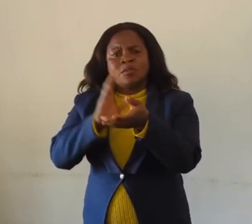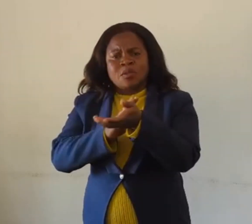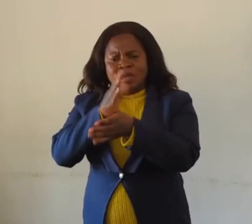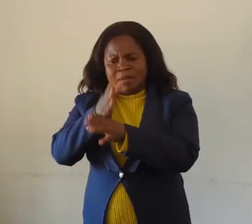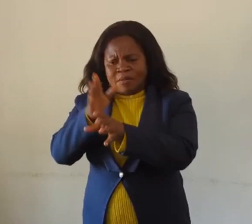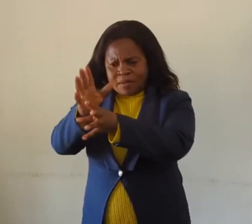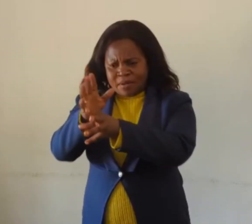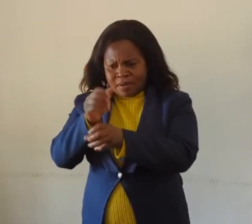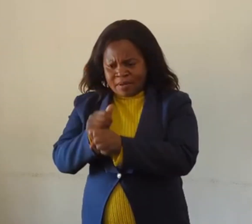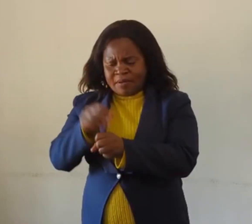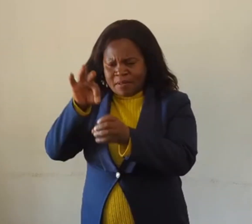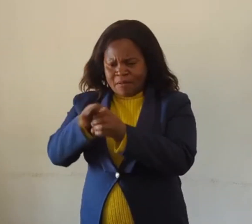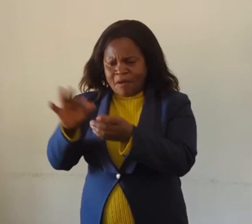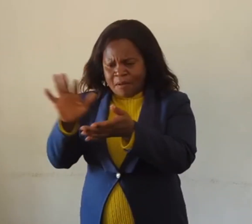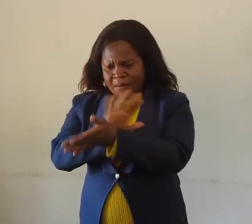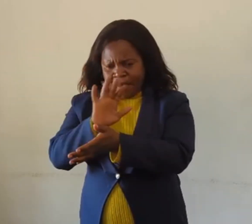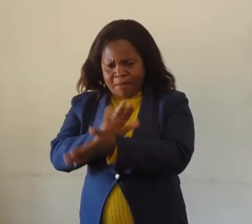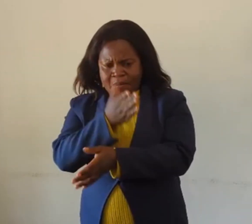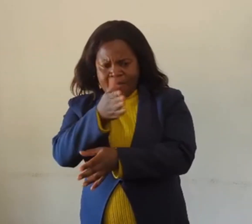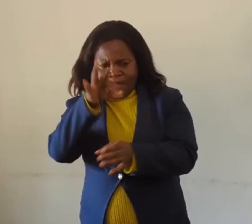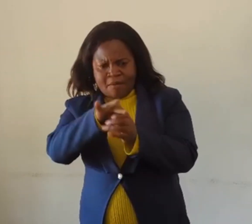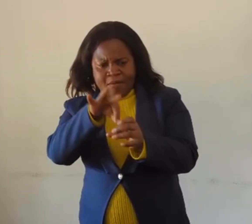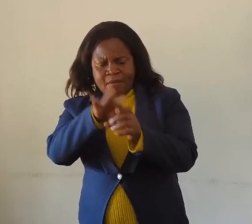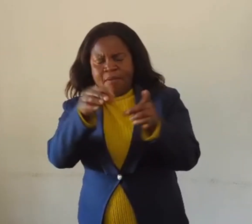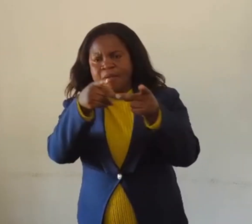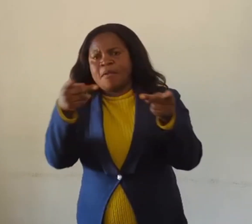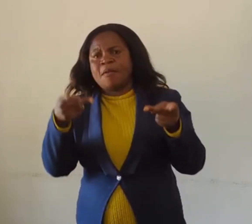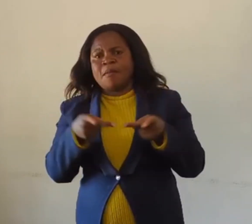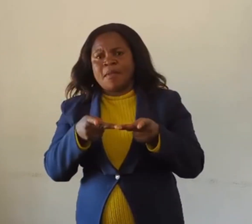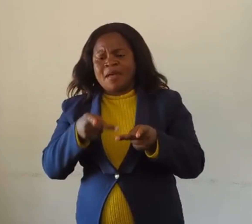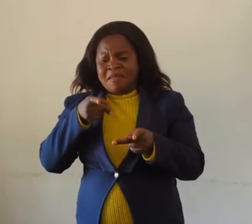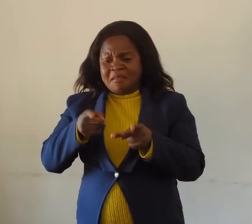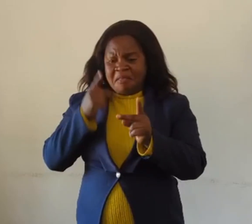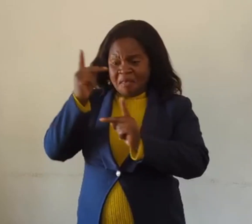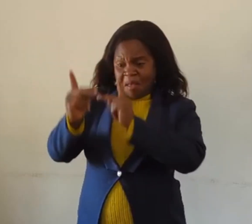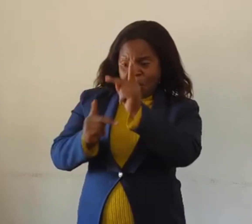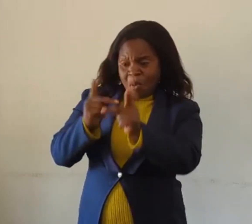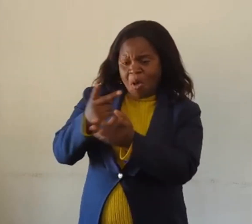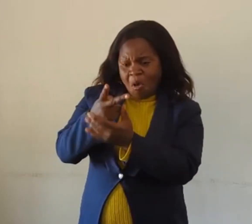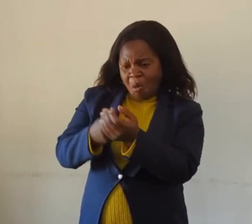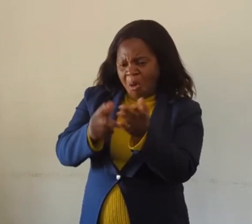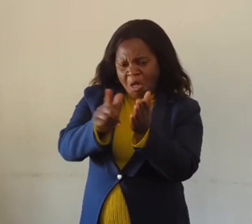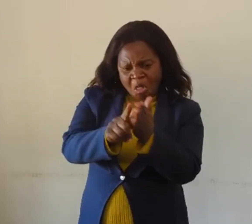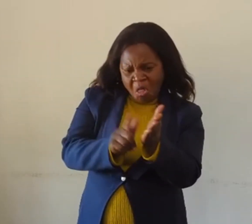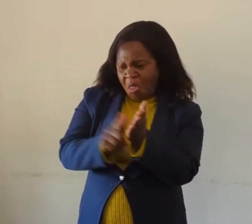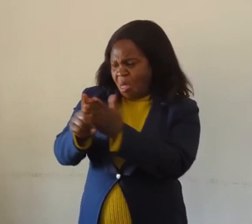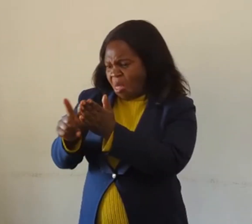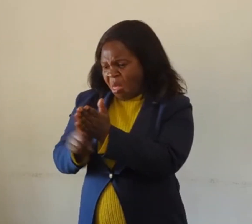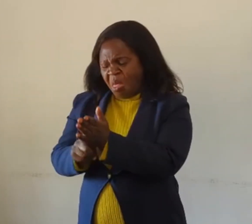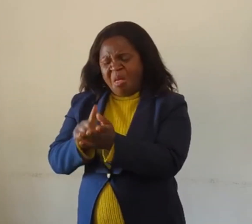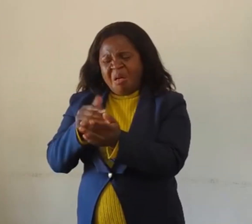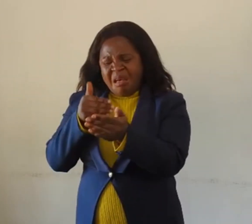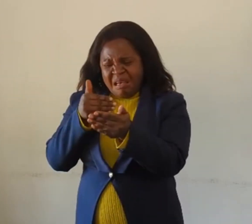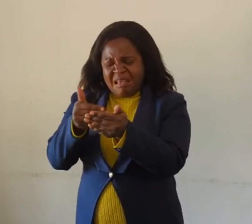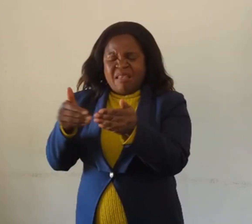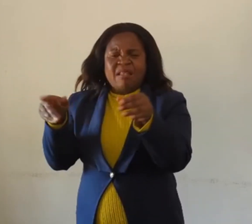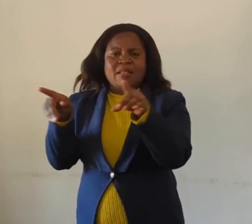at a polling station. The process in both laws is almost the same, but the new law makes